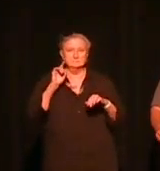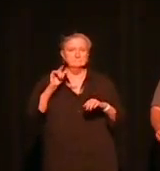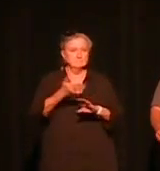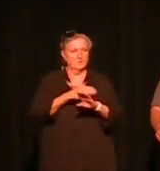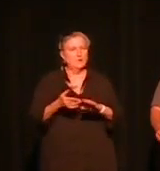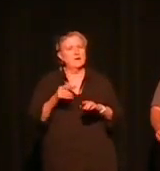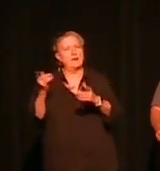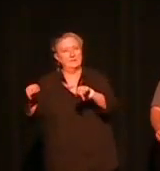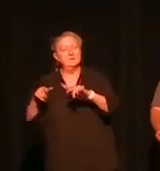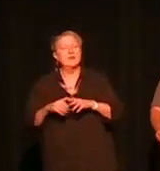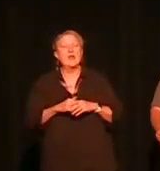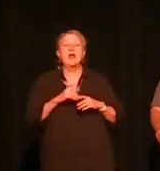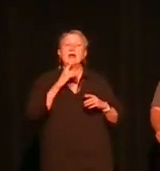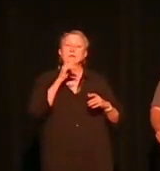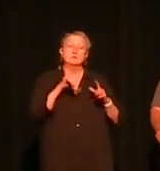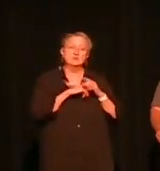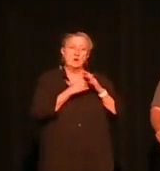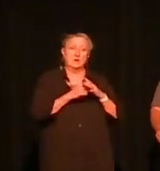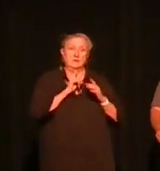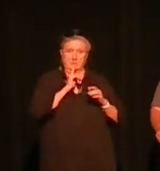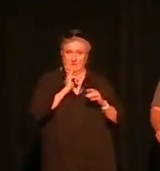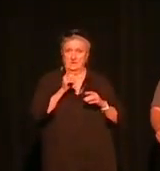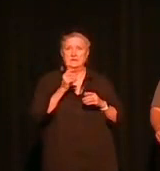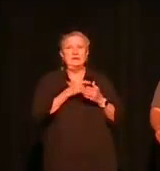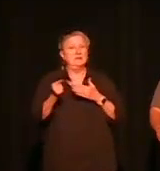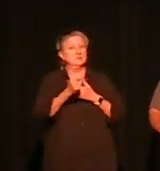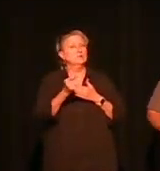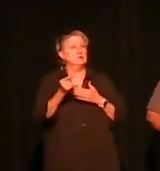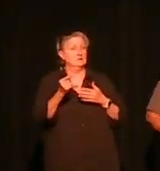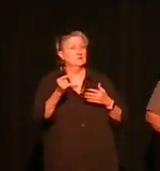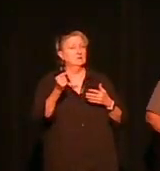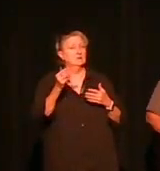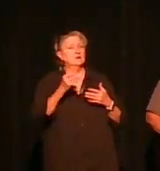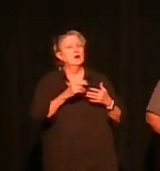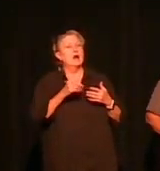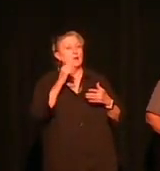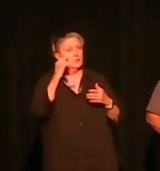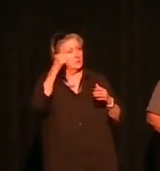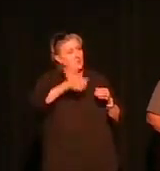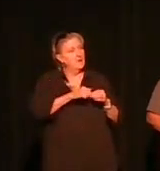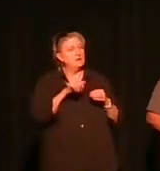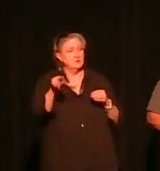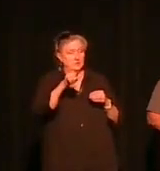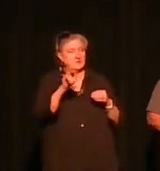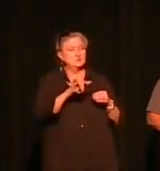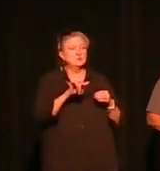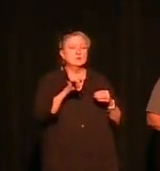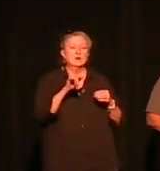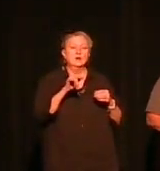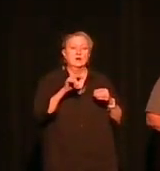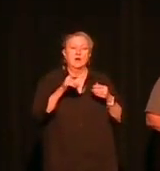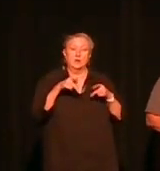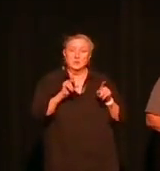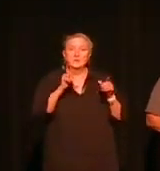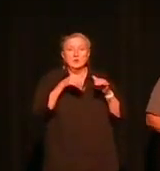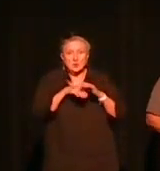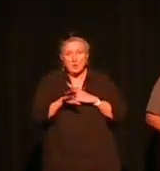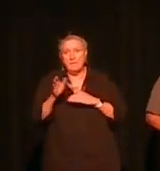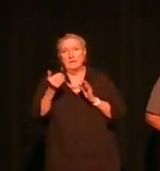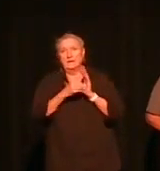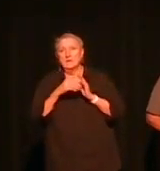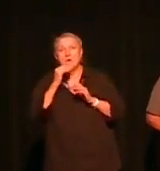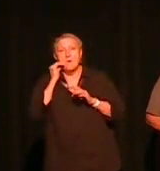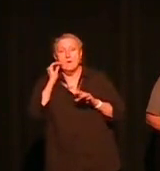So we'll be starting in earnest next week to get all that work done. I would remind folks, as you are allowed back into your